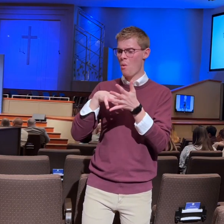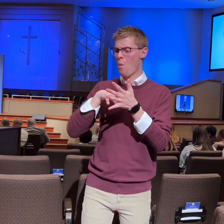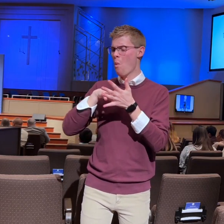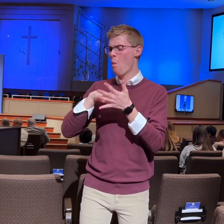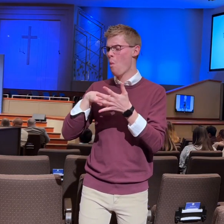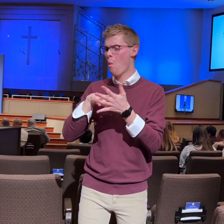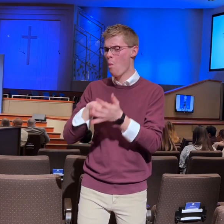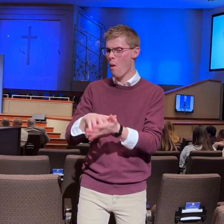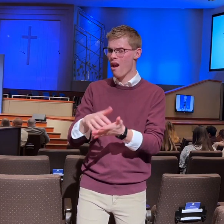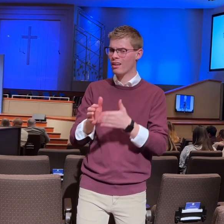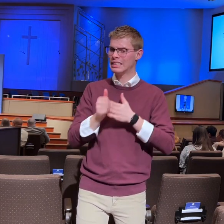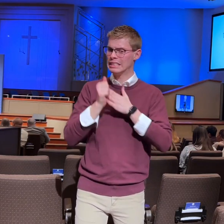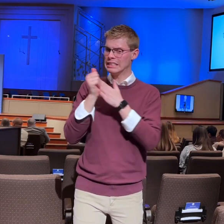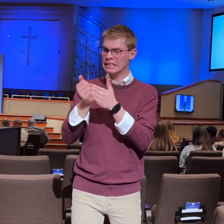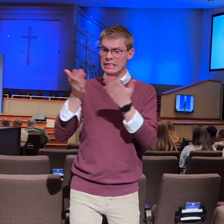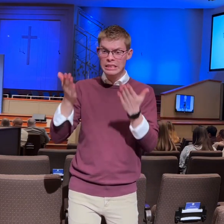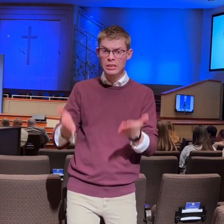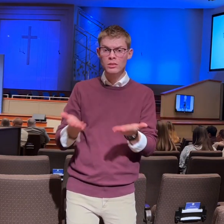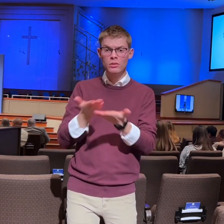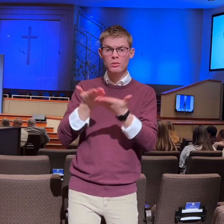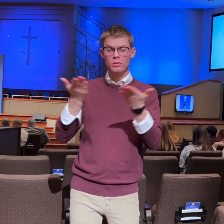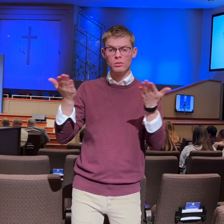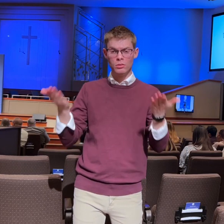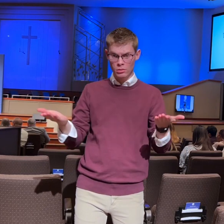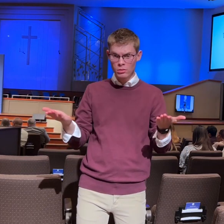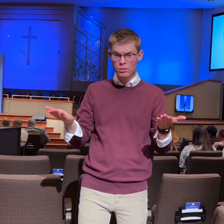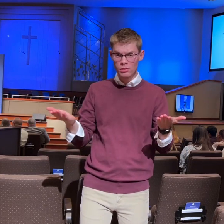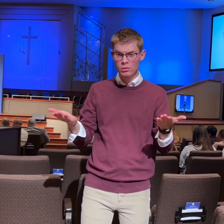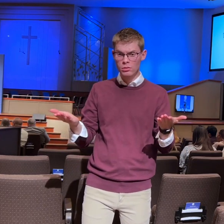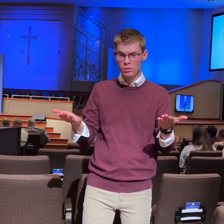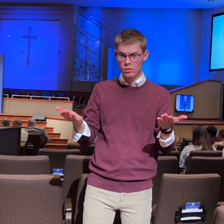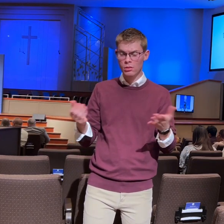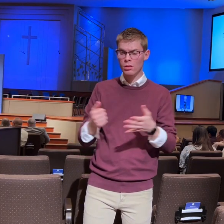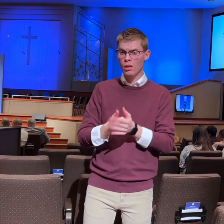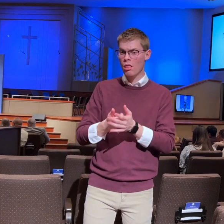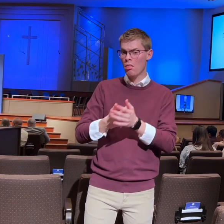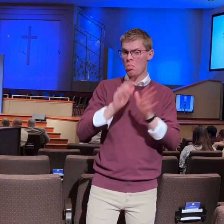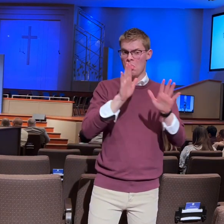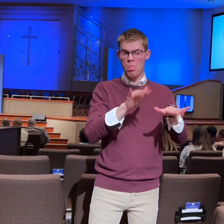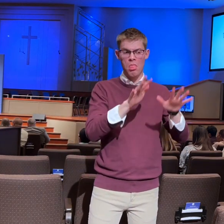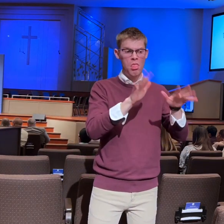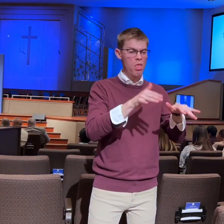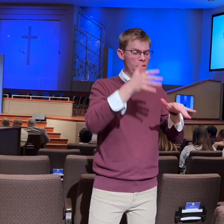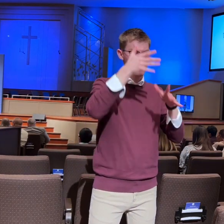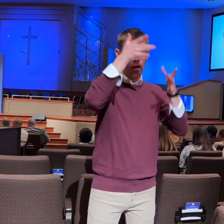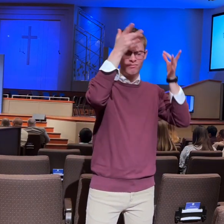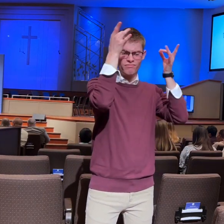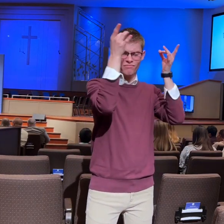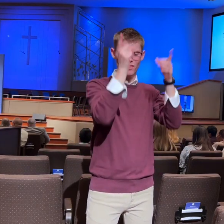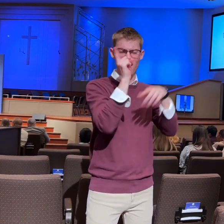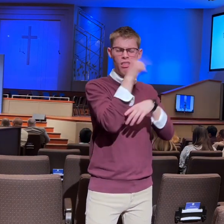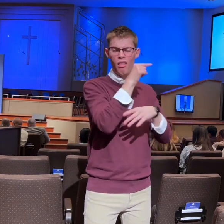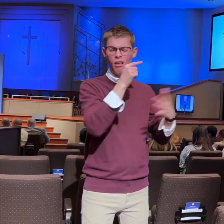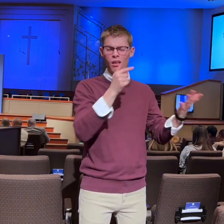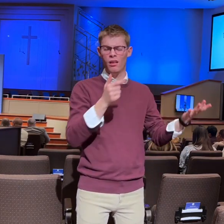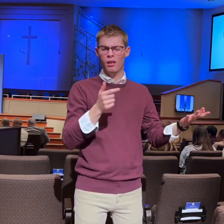in the sense of doctrinal positions held by those leaders. And it's tragic. I've seen churches that are now coffee shops. I've seen